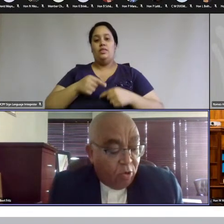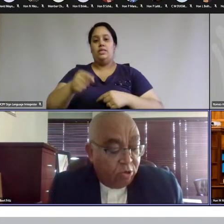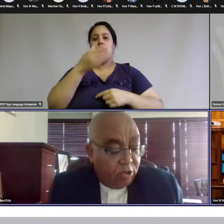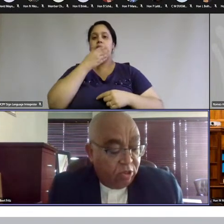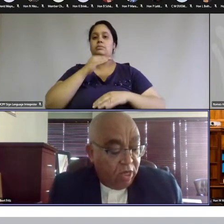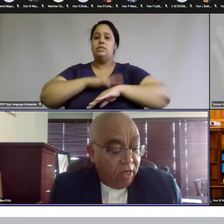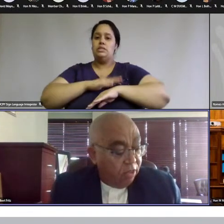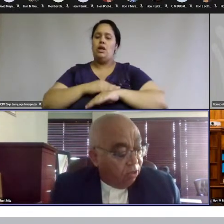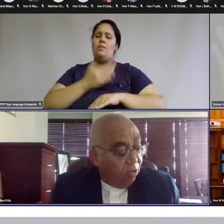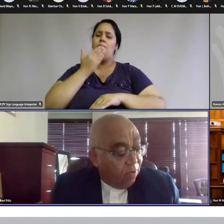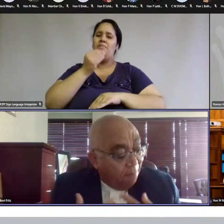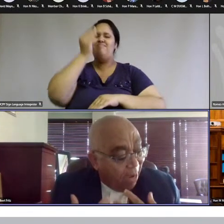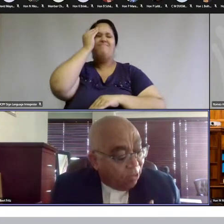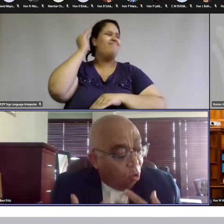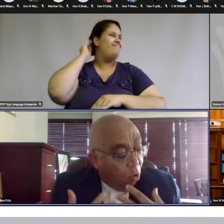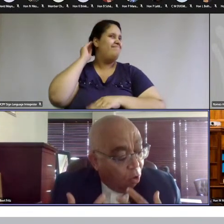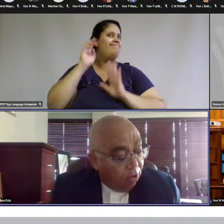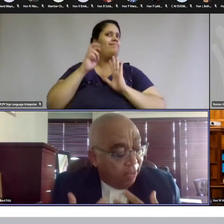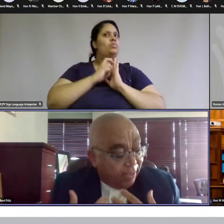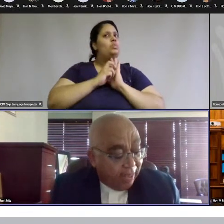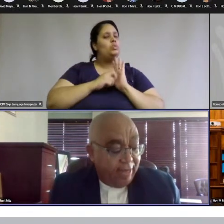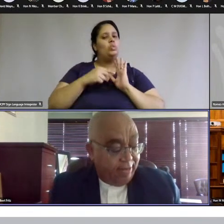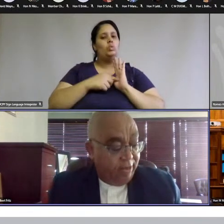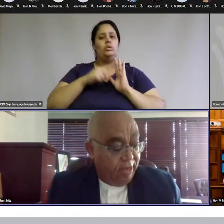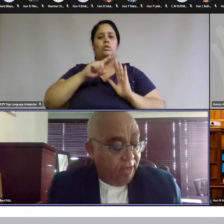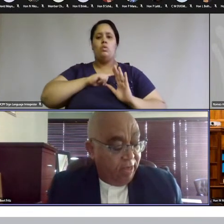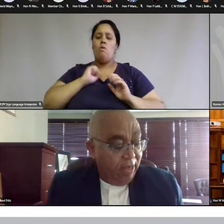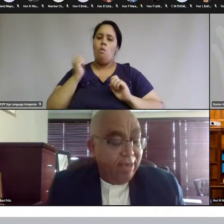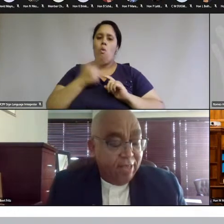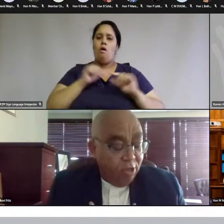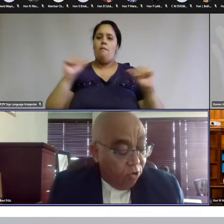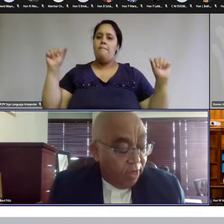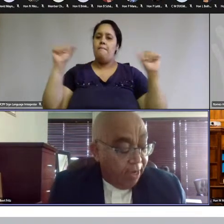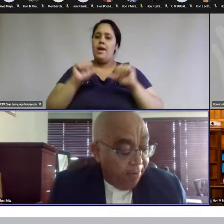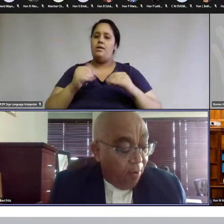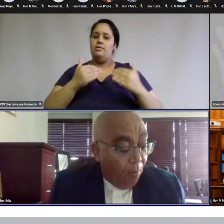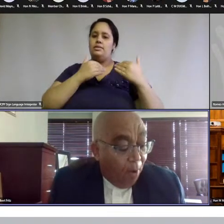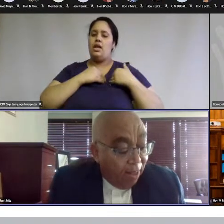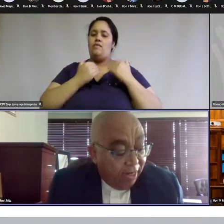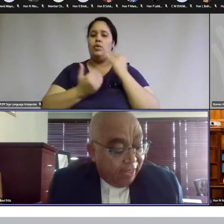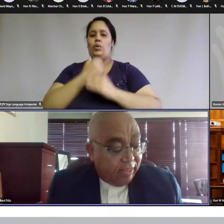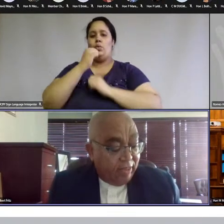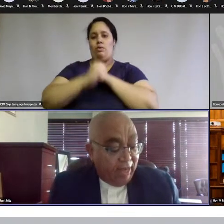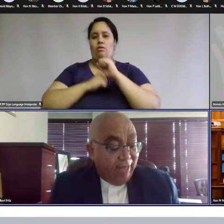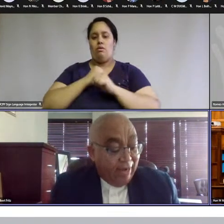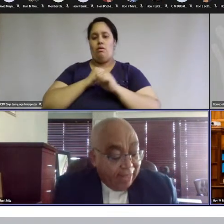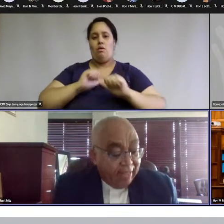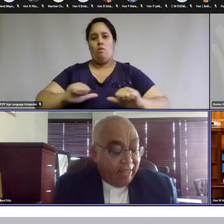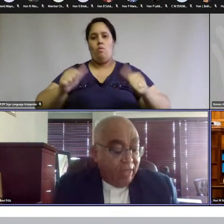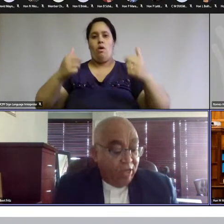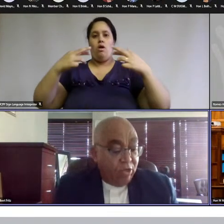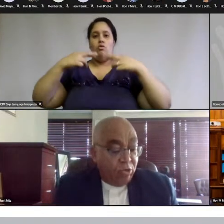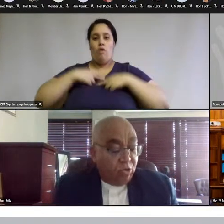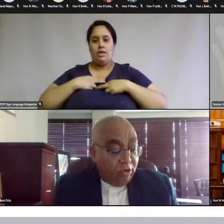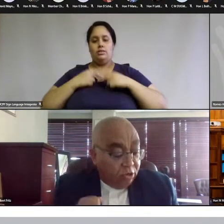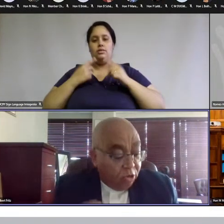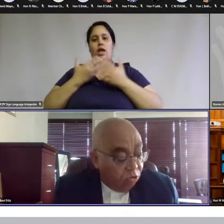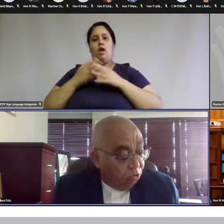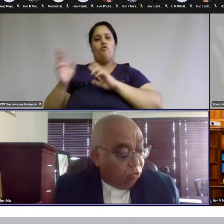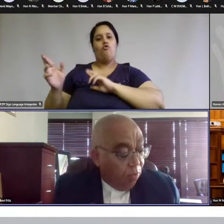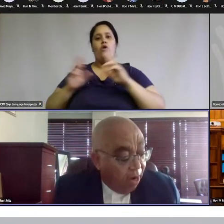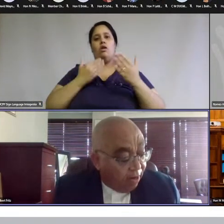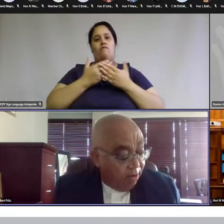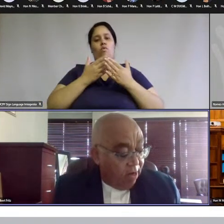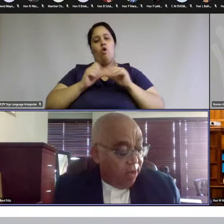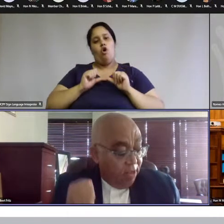all precautions so that we might all return in the new year well rested and ready to